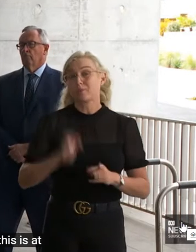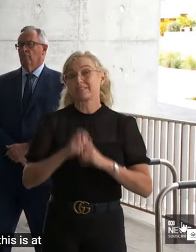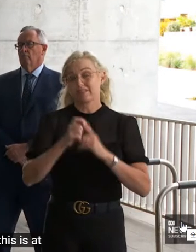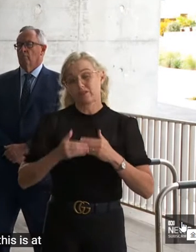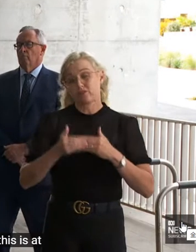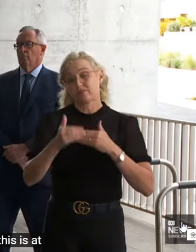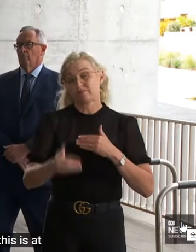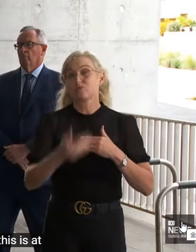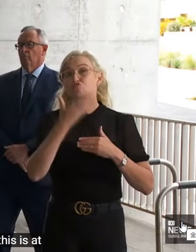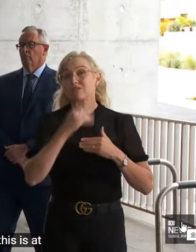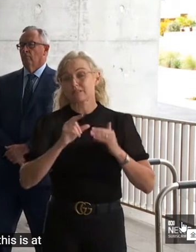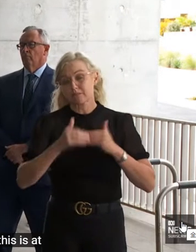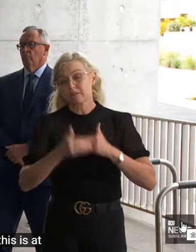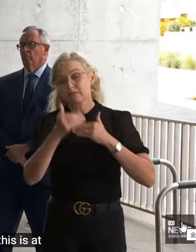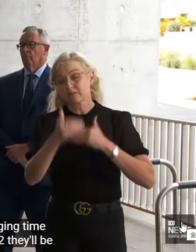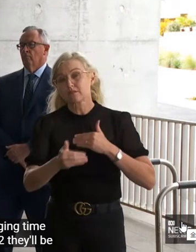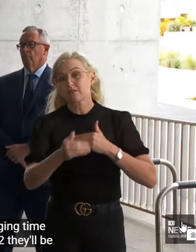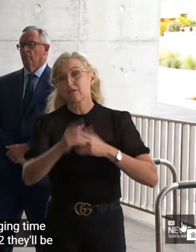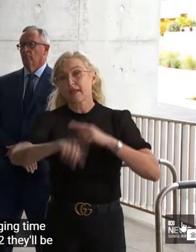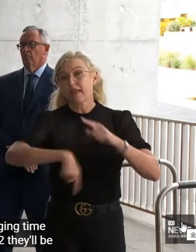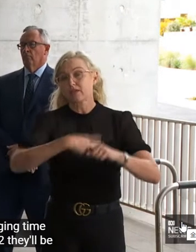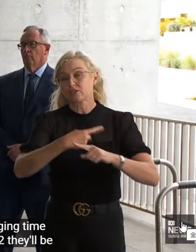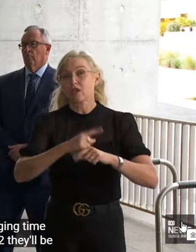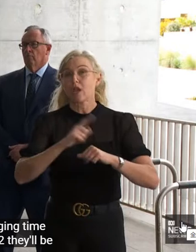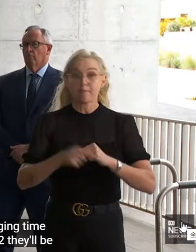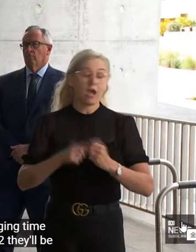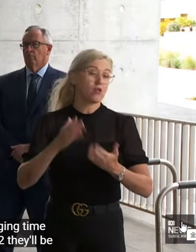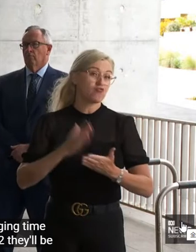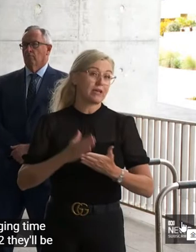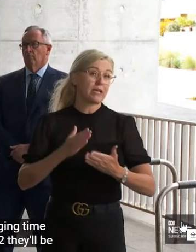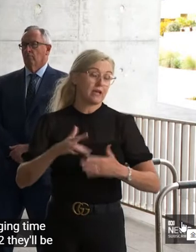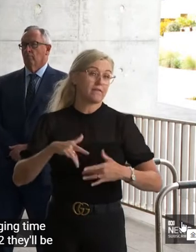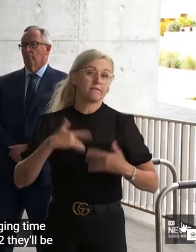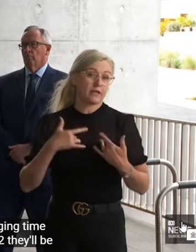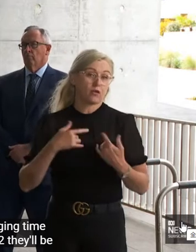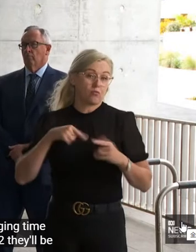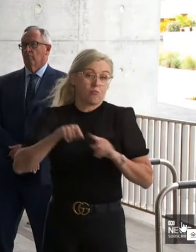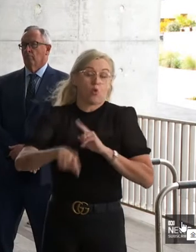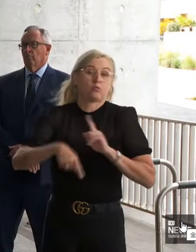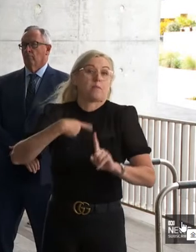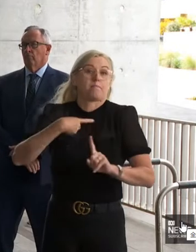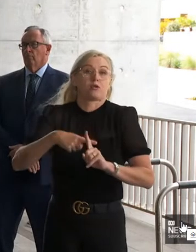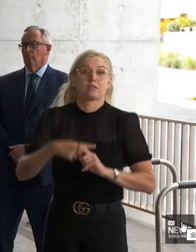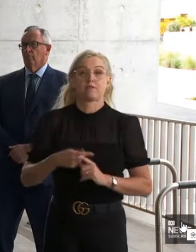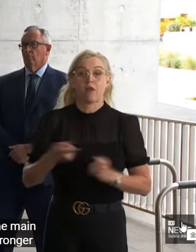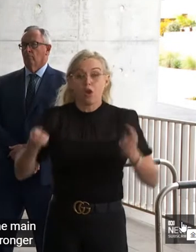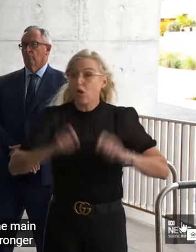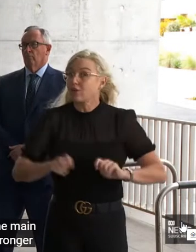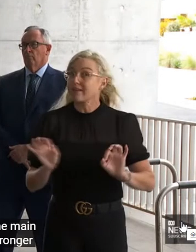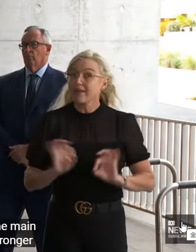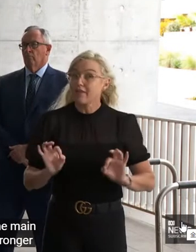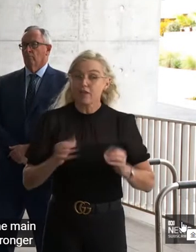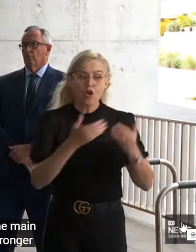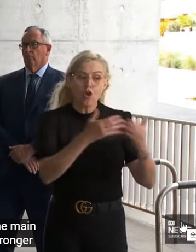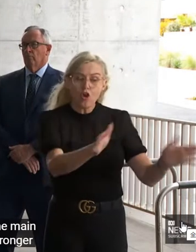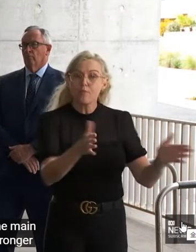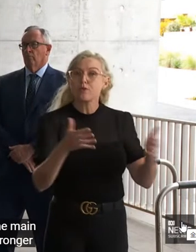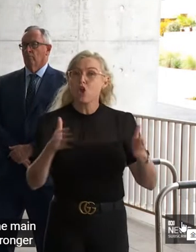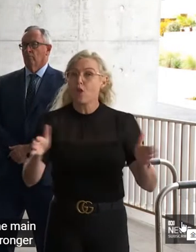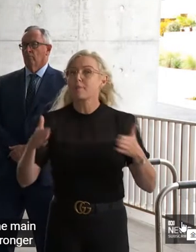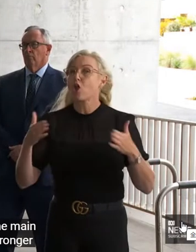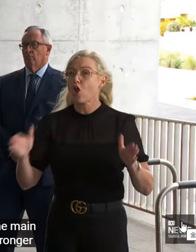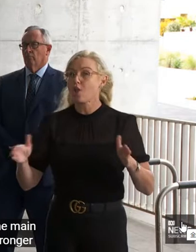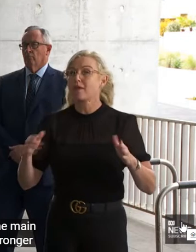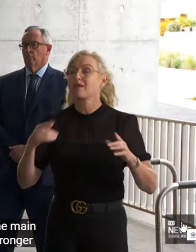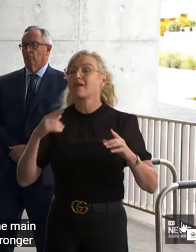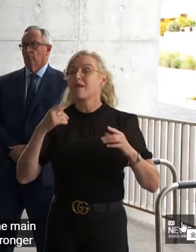2022. There'll be difficulties, but in the main, we're in a much stronger position because we're not locking down, we're staying open, but living